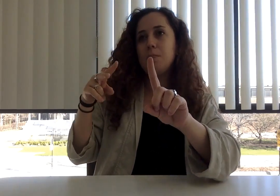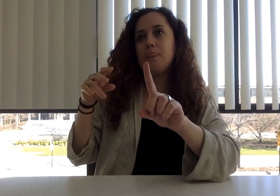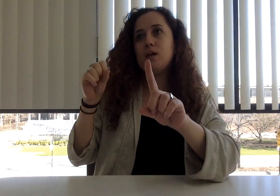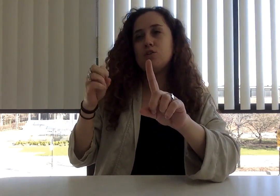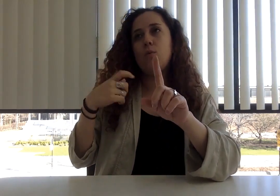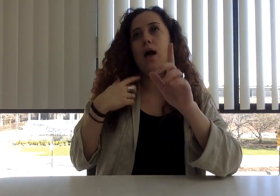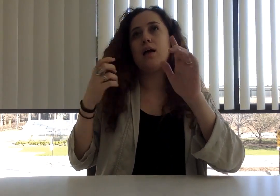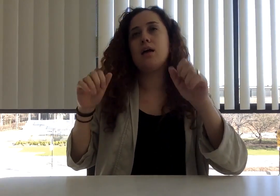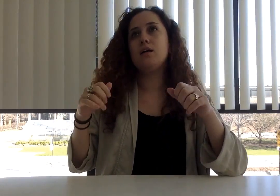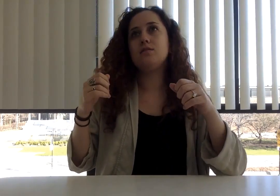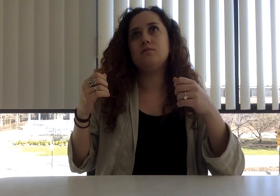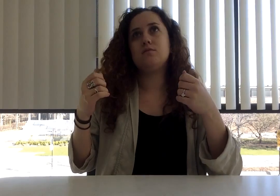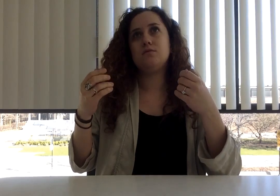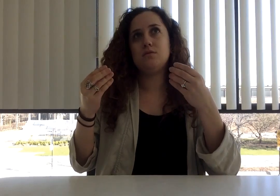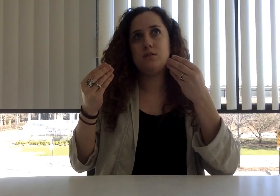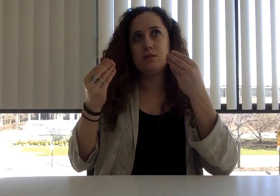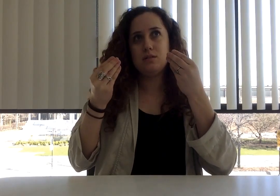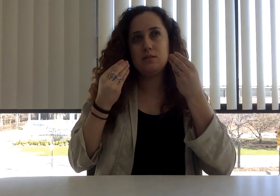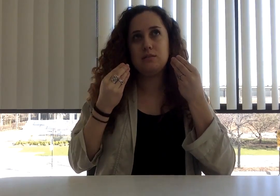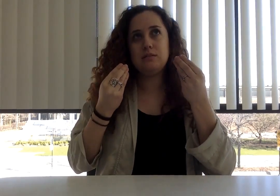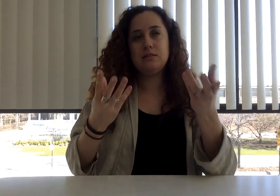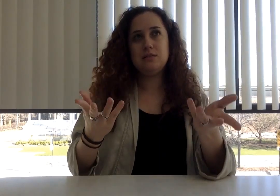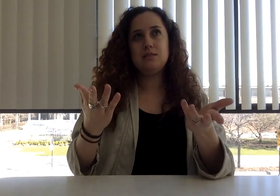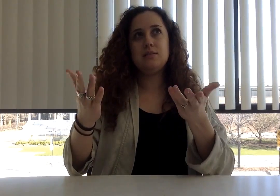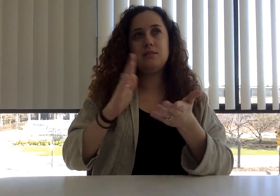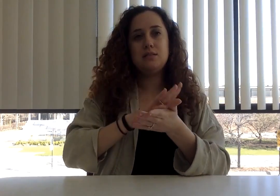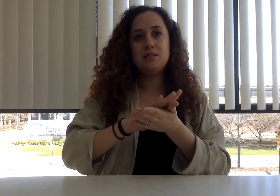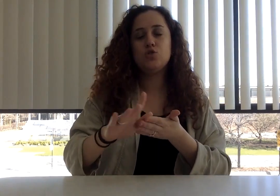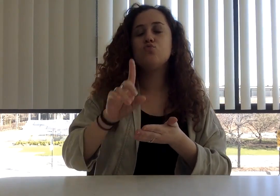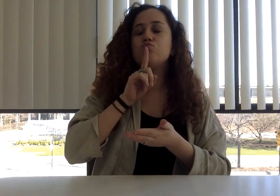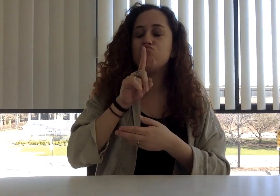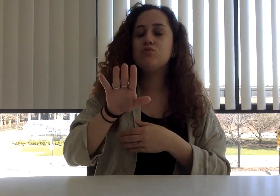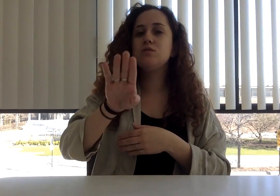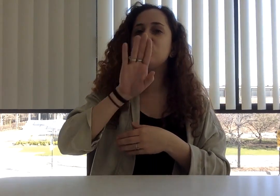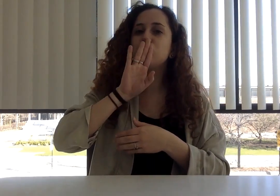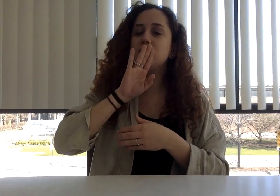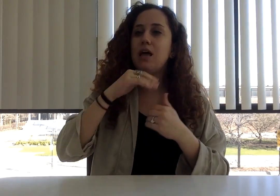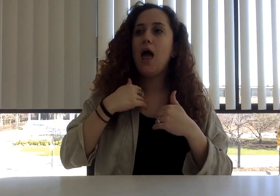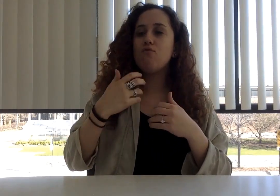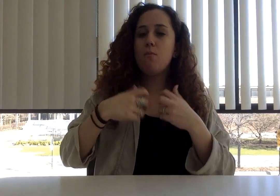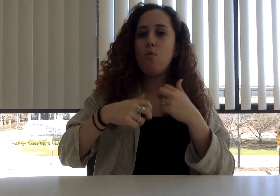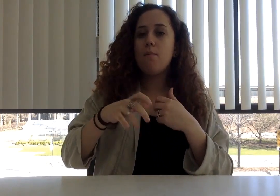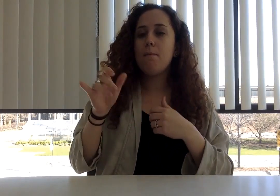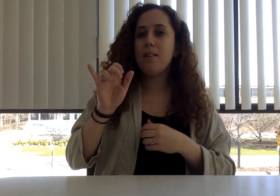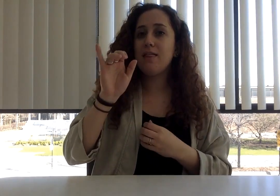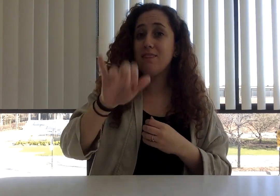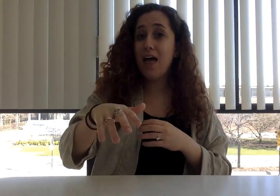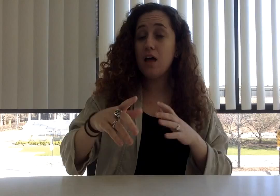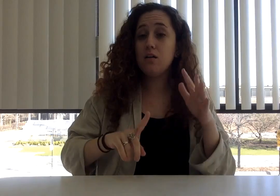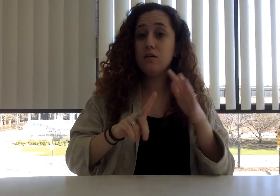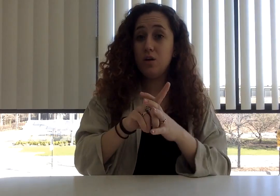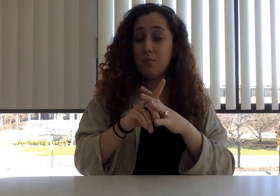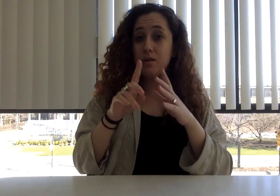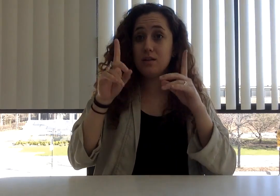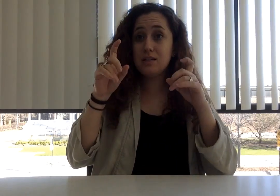understandably, it's just really frustrating to have a problem like that show up on the test because if I'm speaking for most of us here, I don't